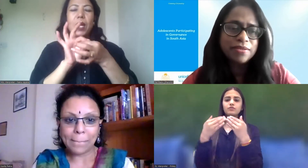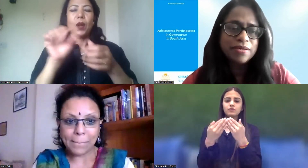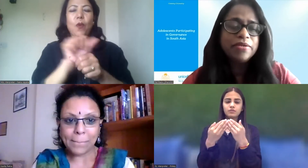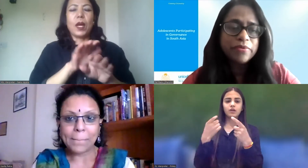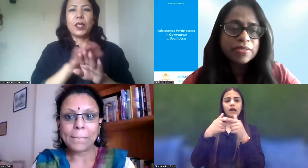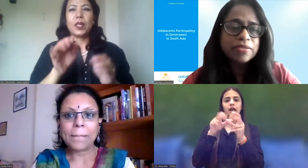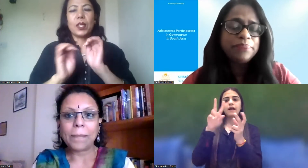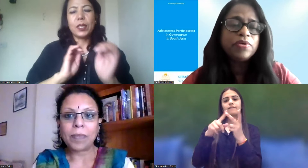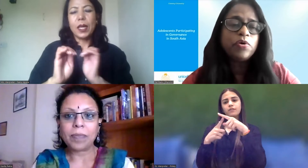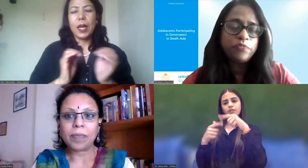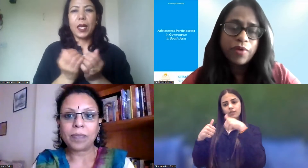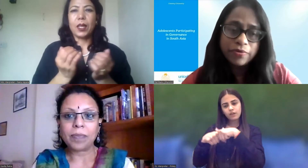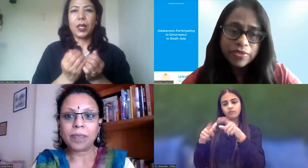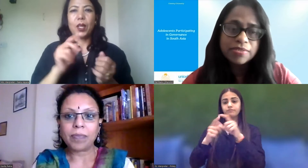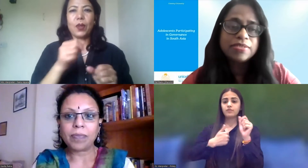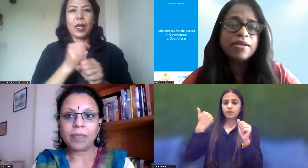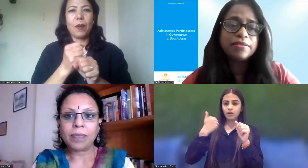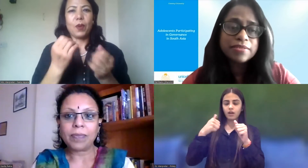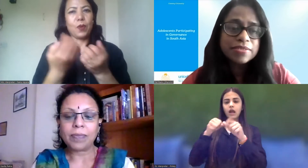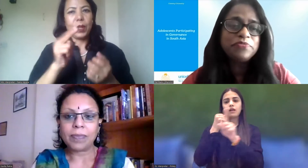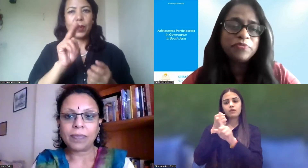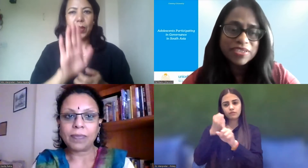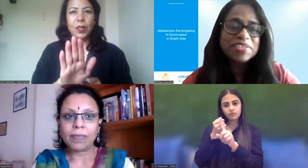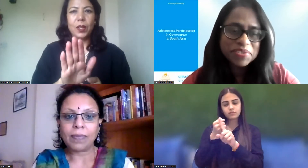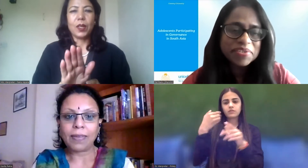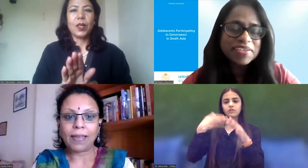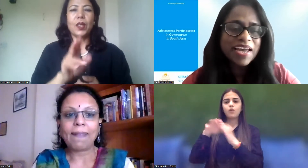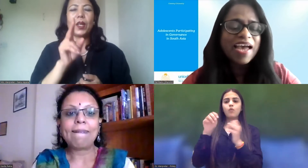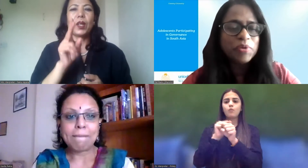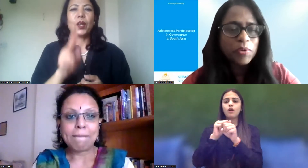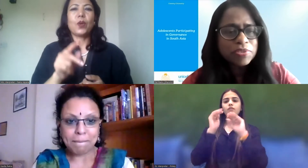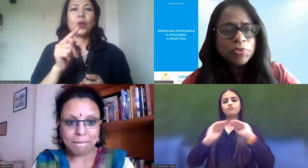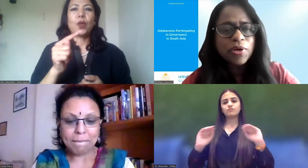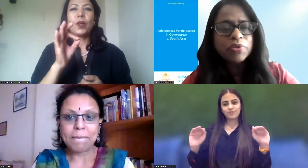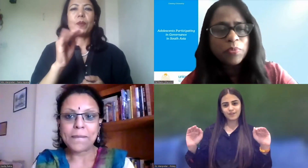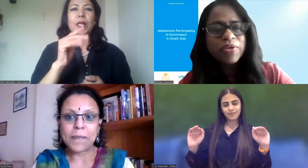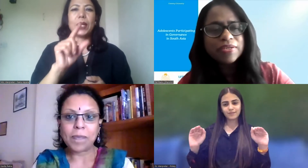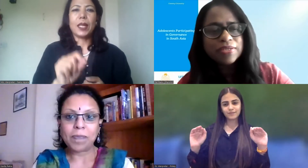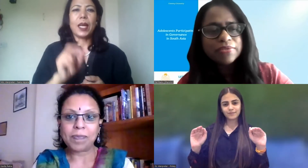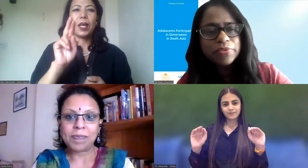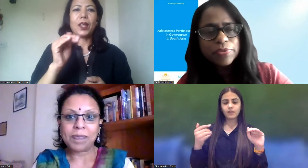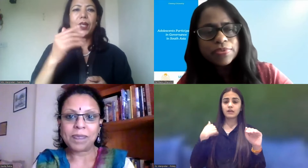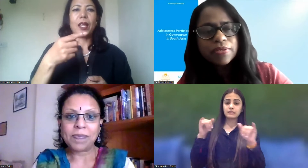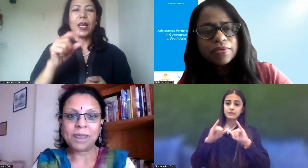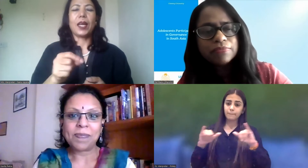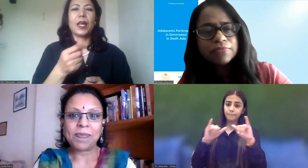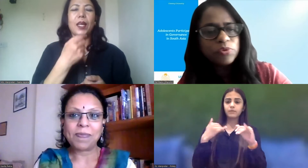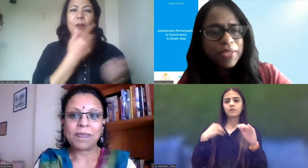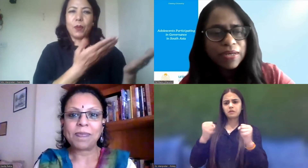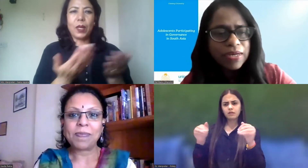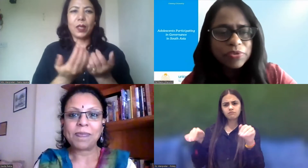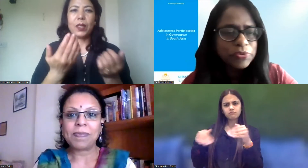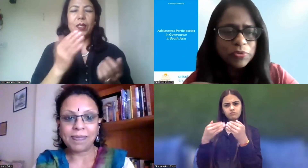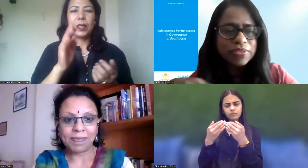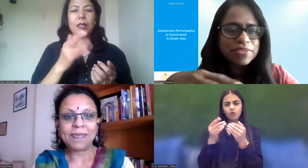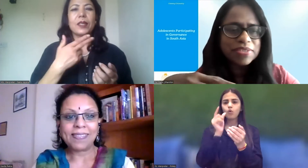Ratna, Director of Advocacy at the Concern for Working Children. And also, I hope we can introduce